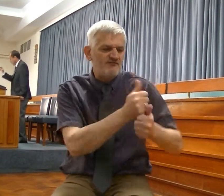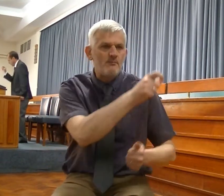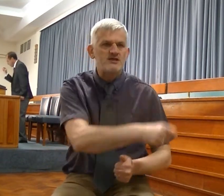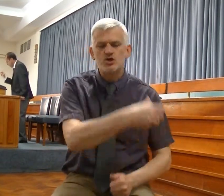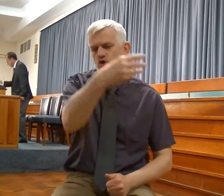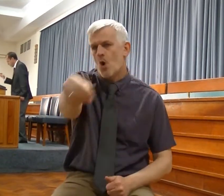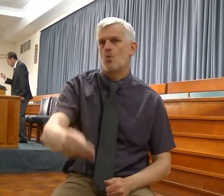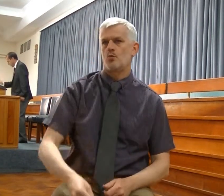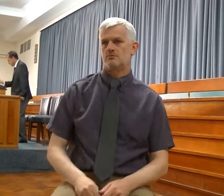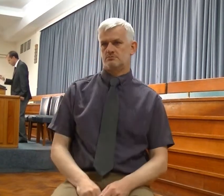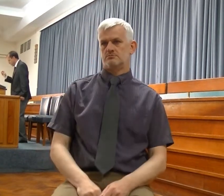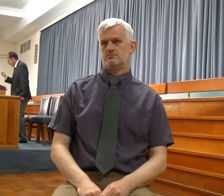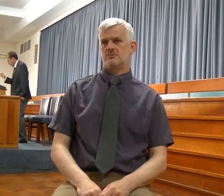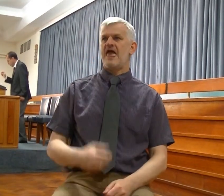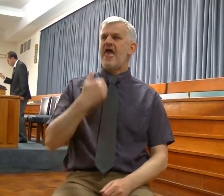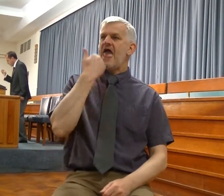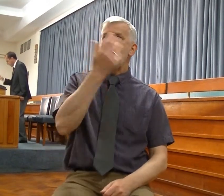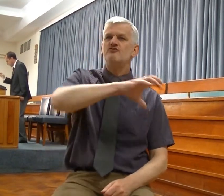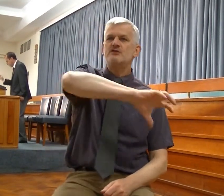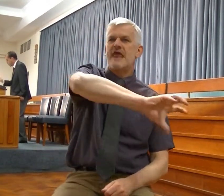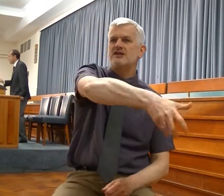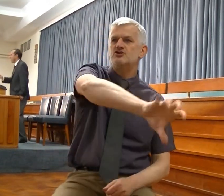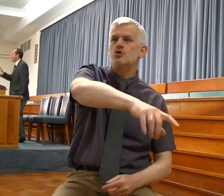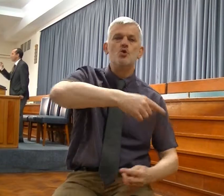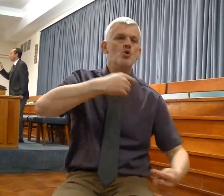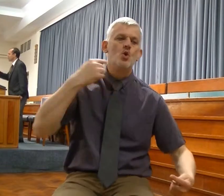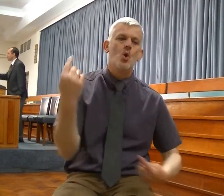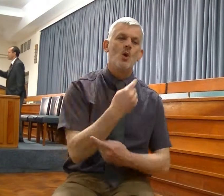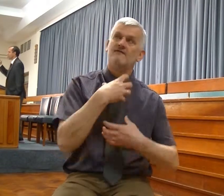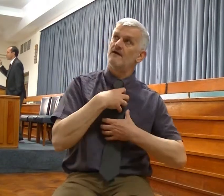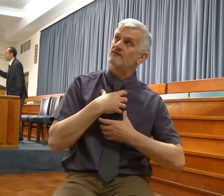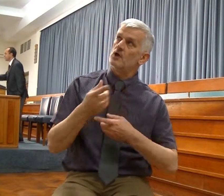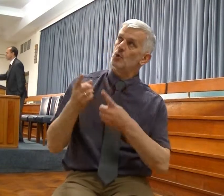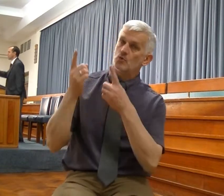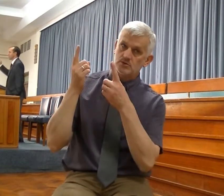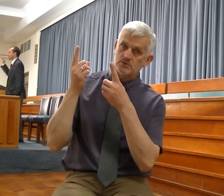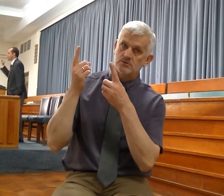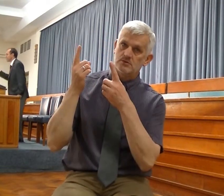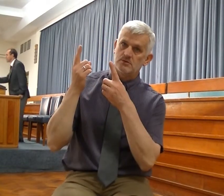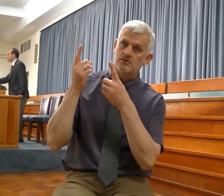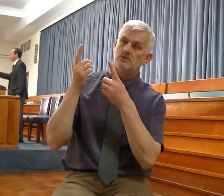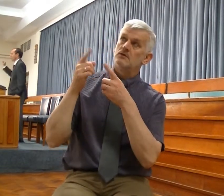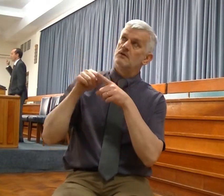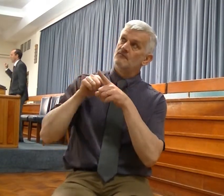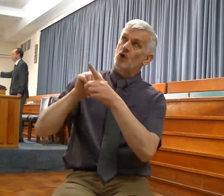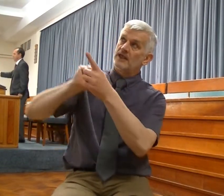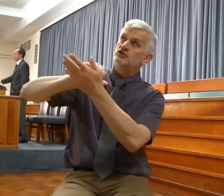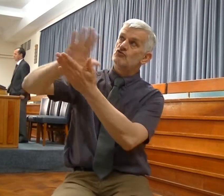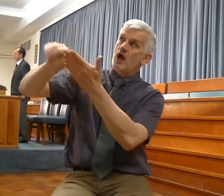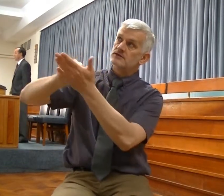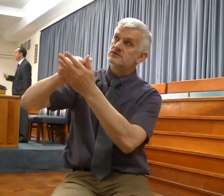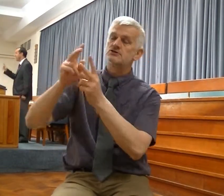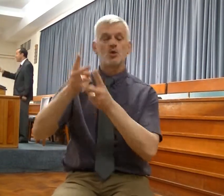persons, but in every nation, he that fear him and worketh righteousness is